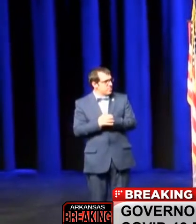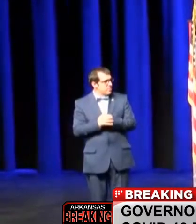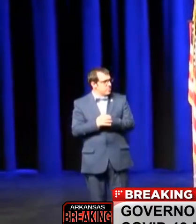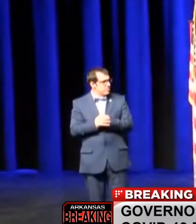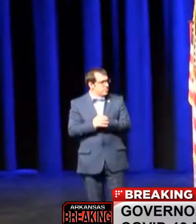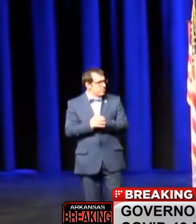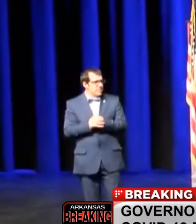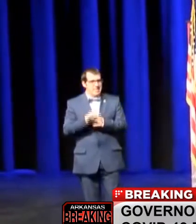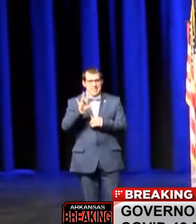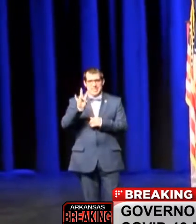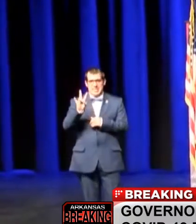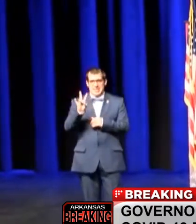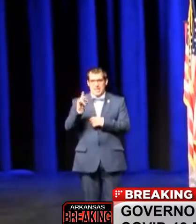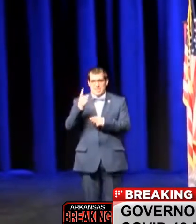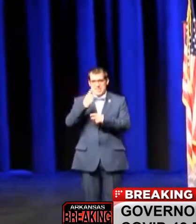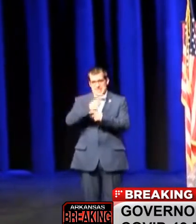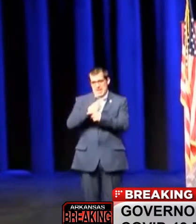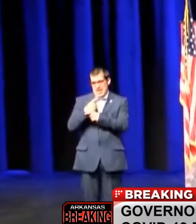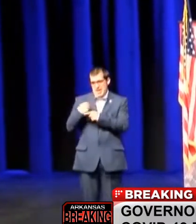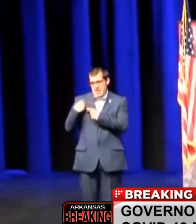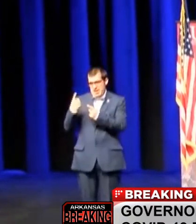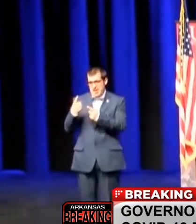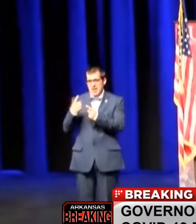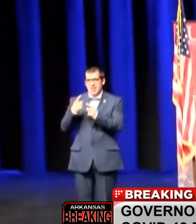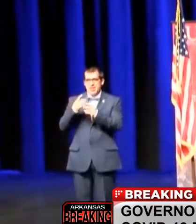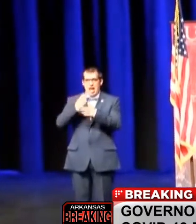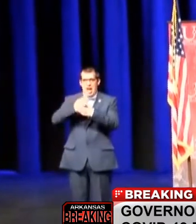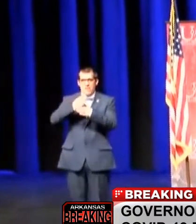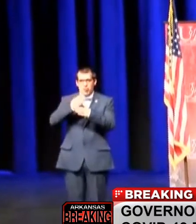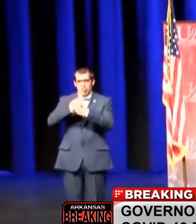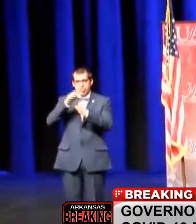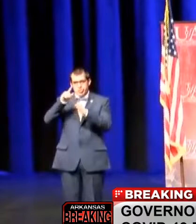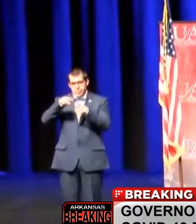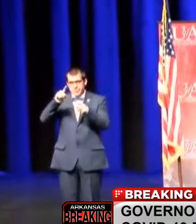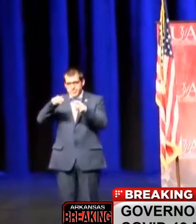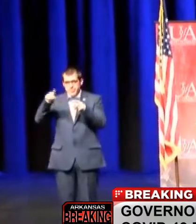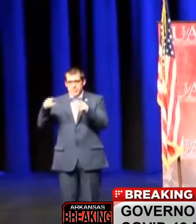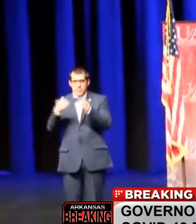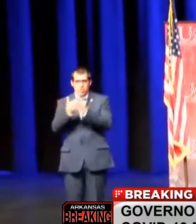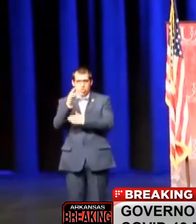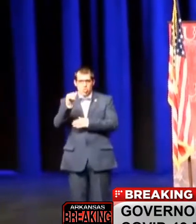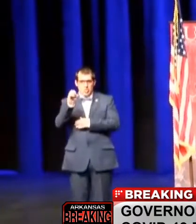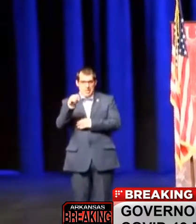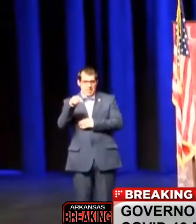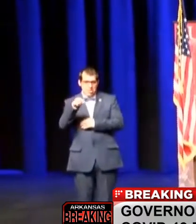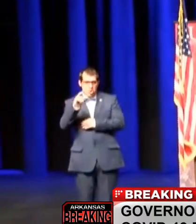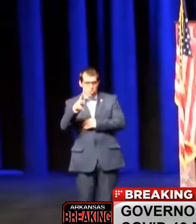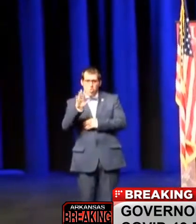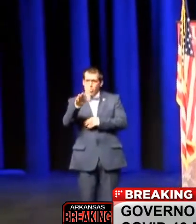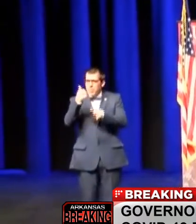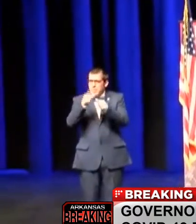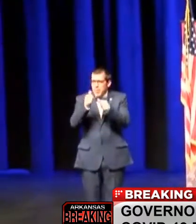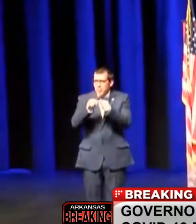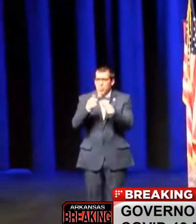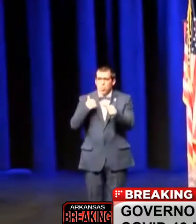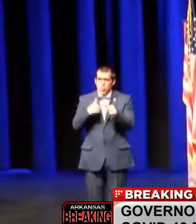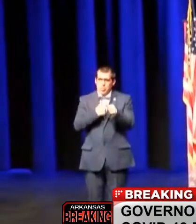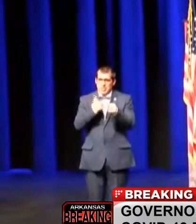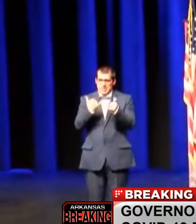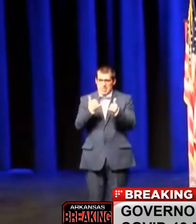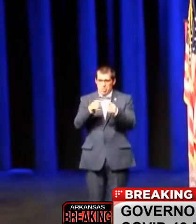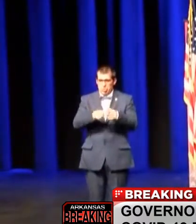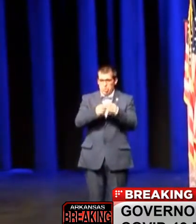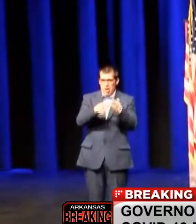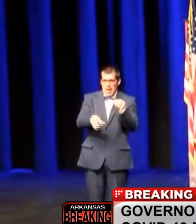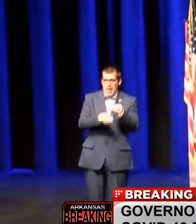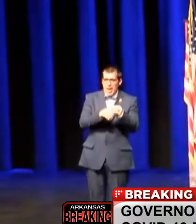the 7-day rolling average of new cases in Arkansas. And you've got to remember that we started adding in our